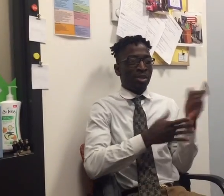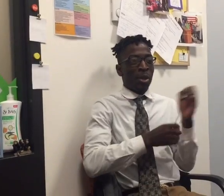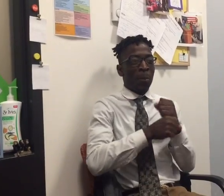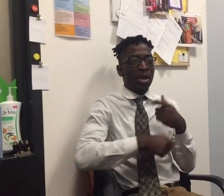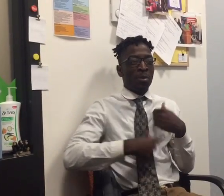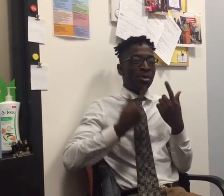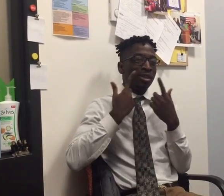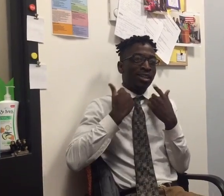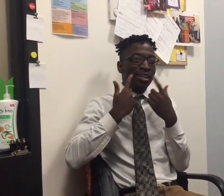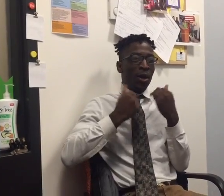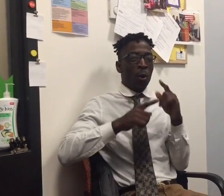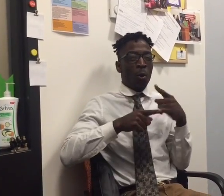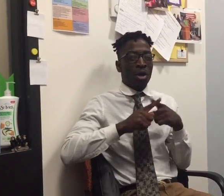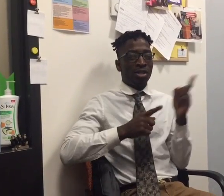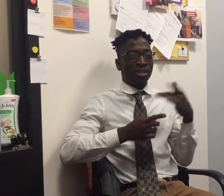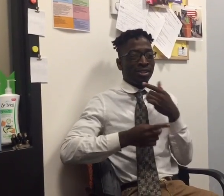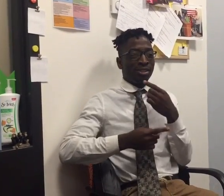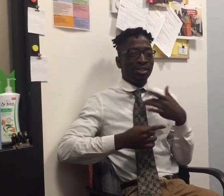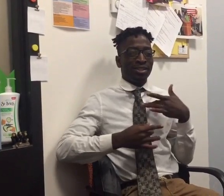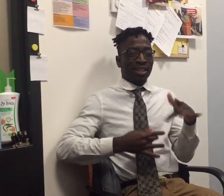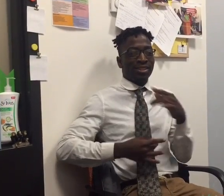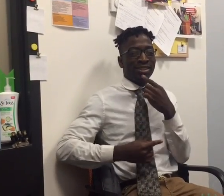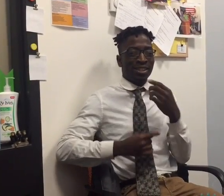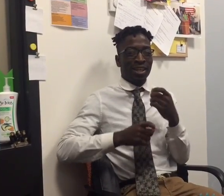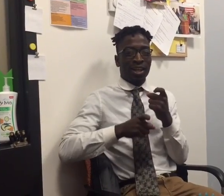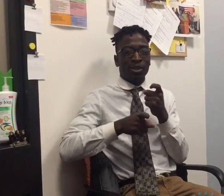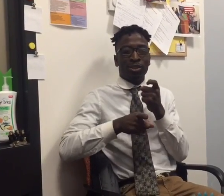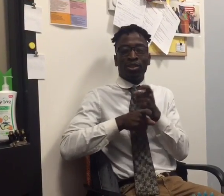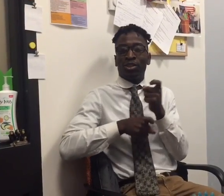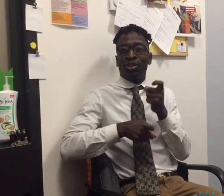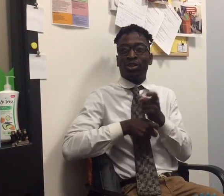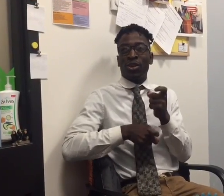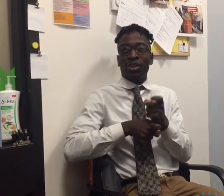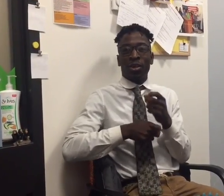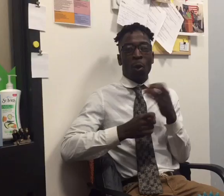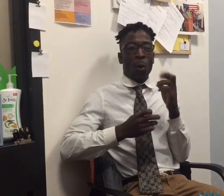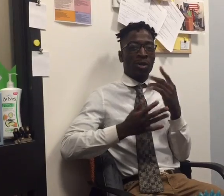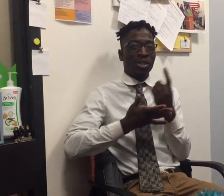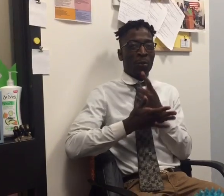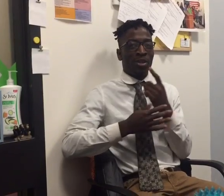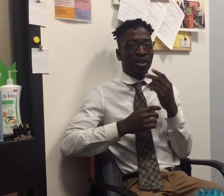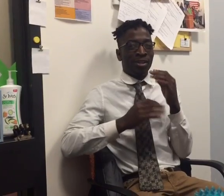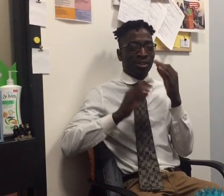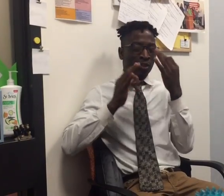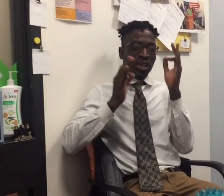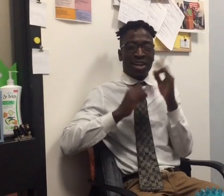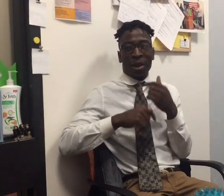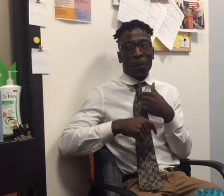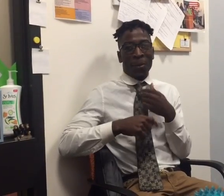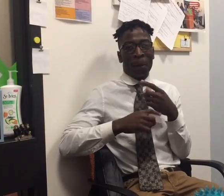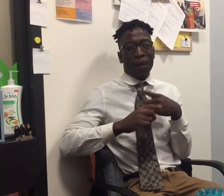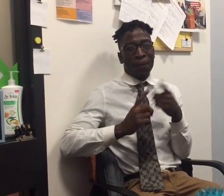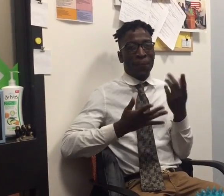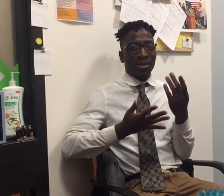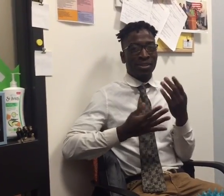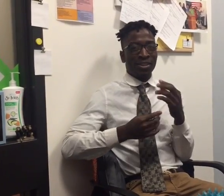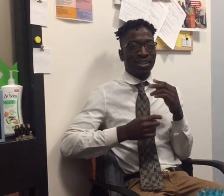Well, sometimes Joseph really makes me laugh and he tends to tease us or joke around. And sometimes it